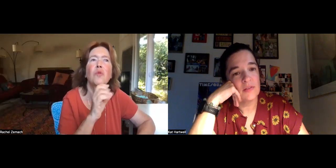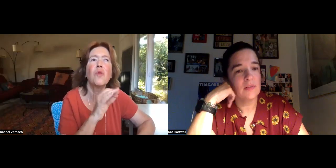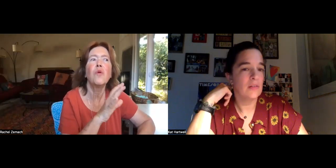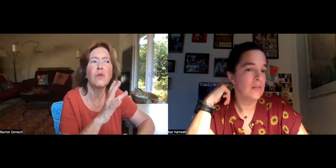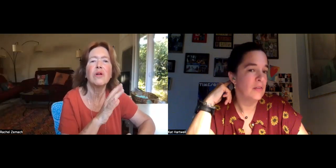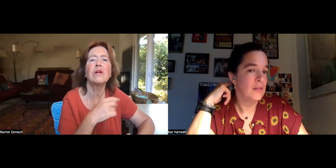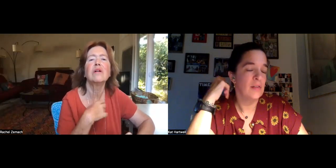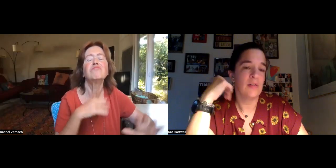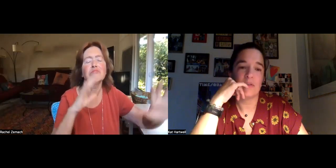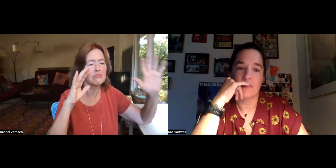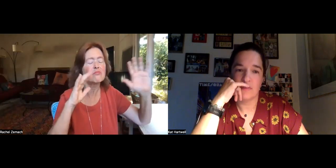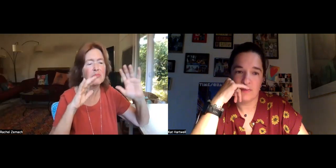The